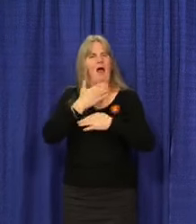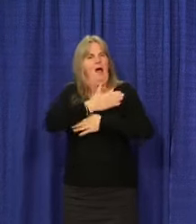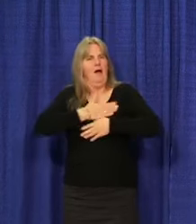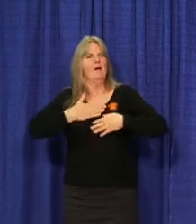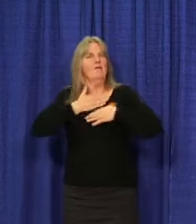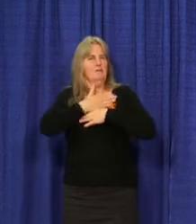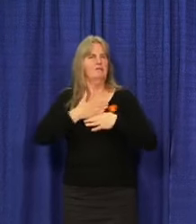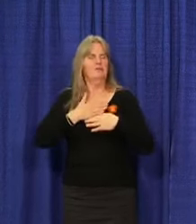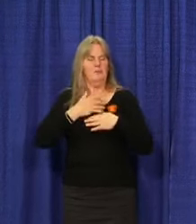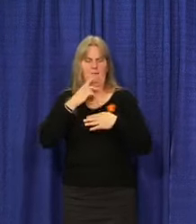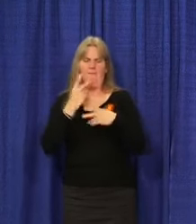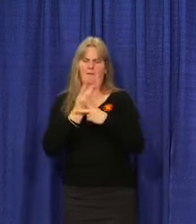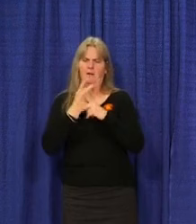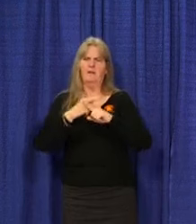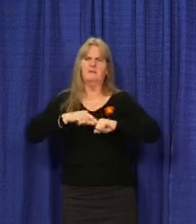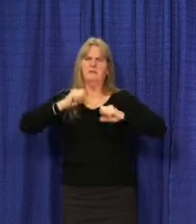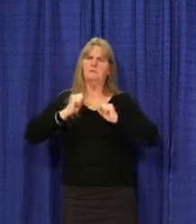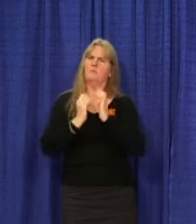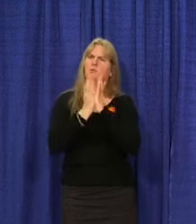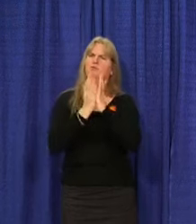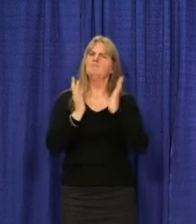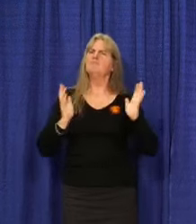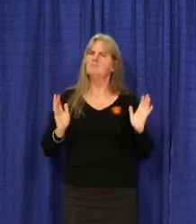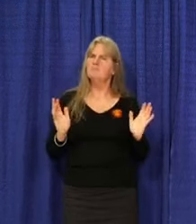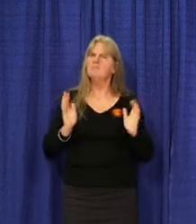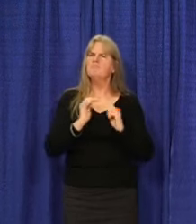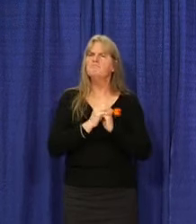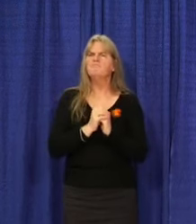the feastings and the festivities.